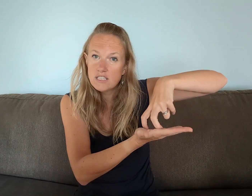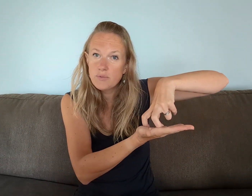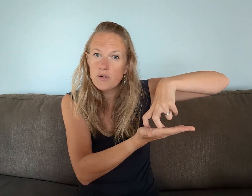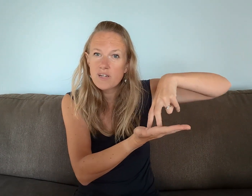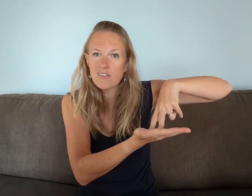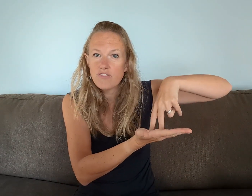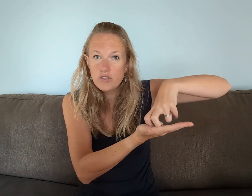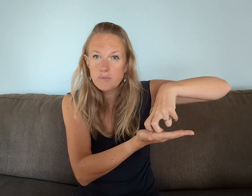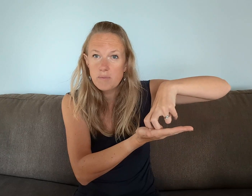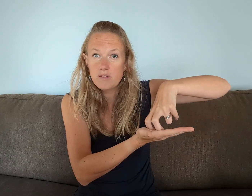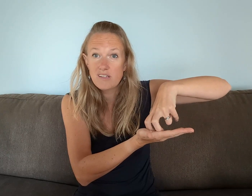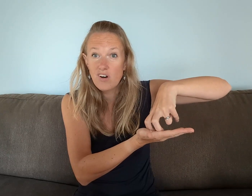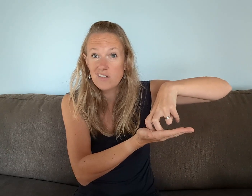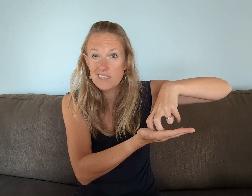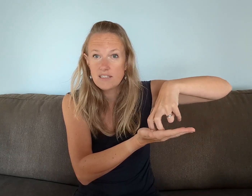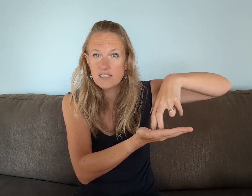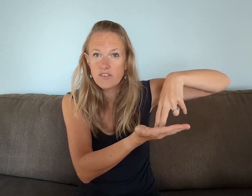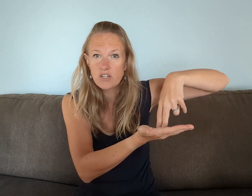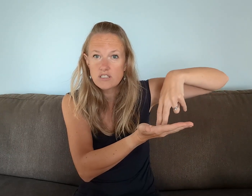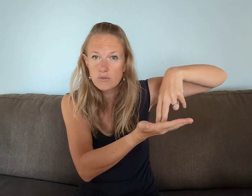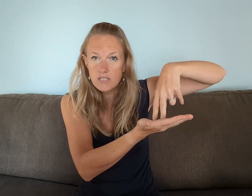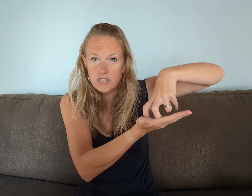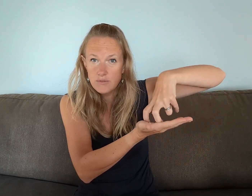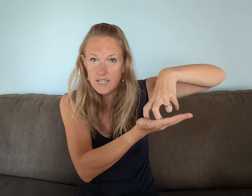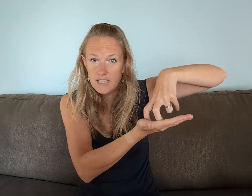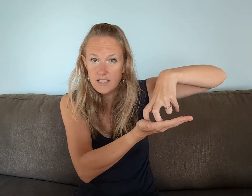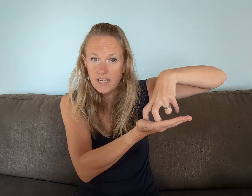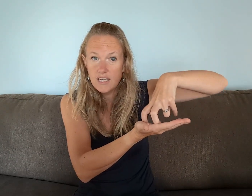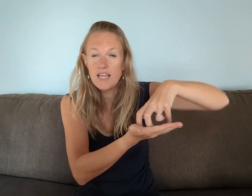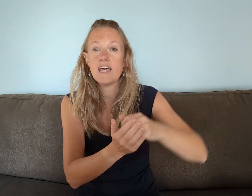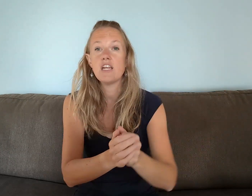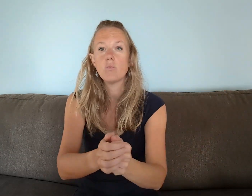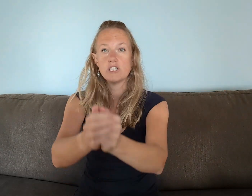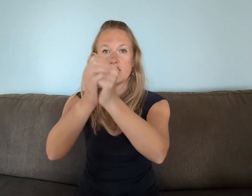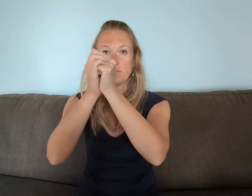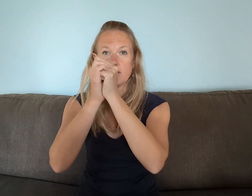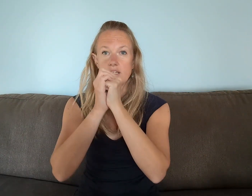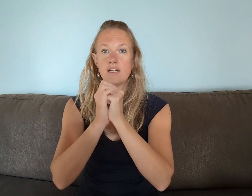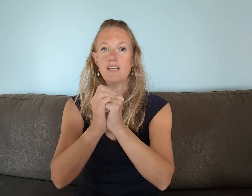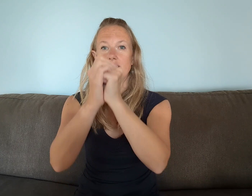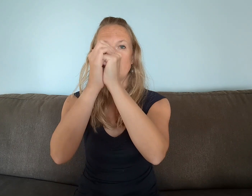Just, we don't wanna confuse people like falling down as if they're hurt. So we're gonna do kneeling and then in worship, in